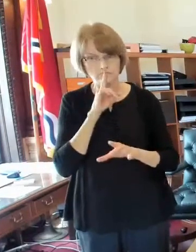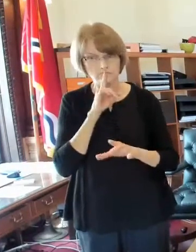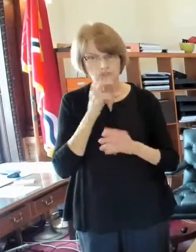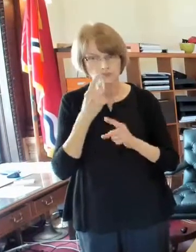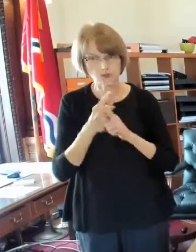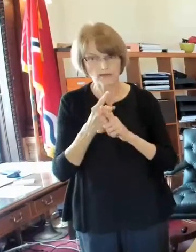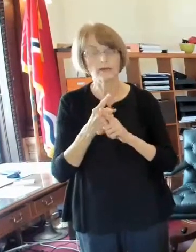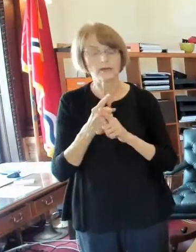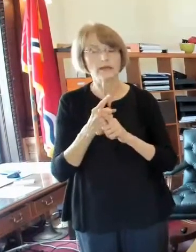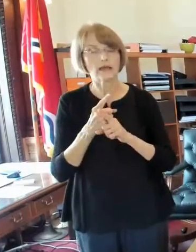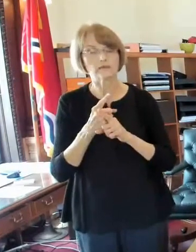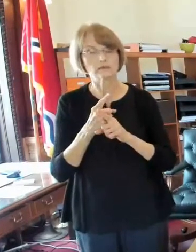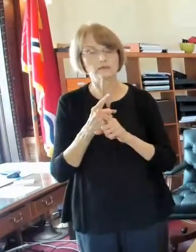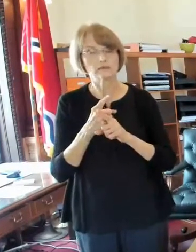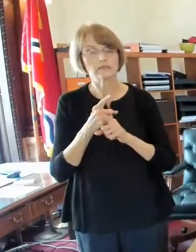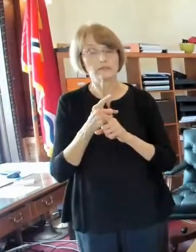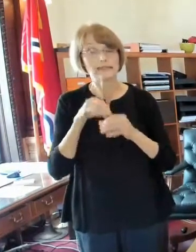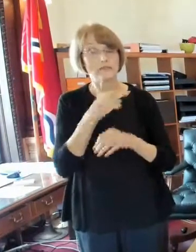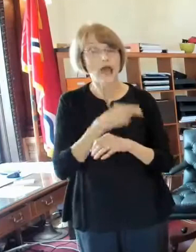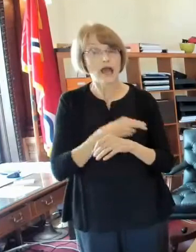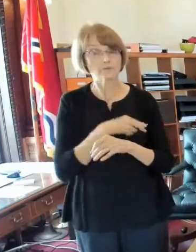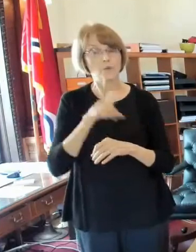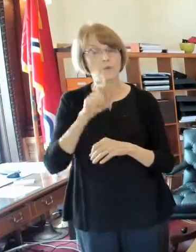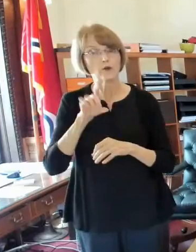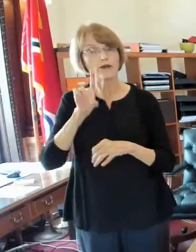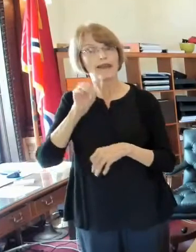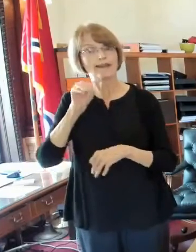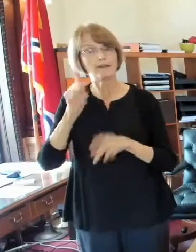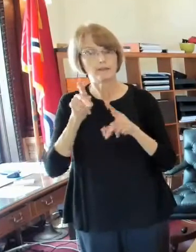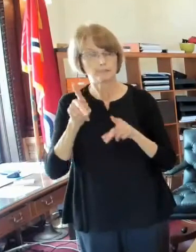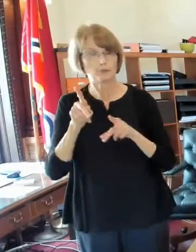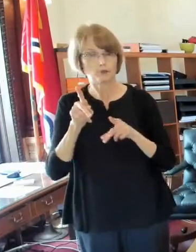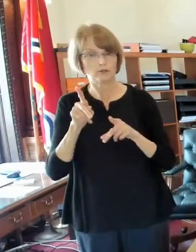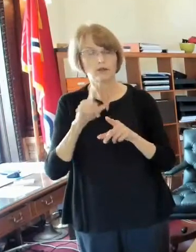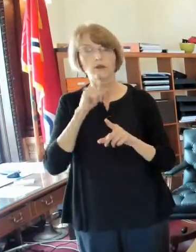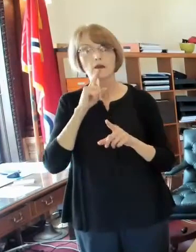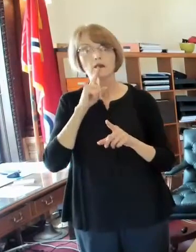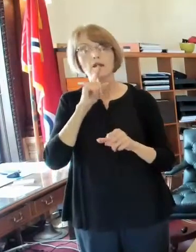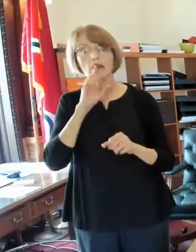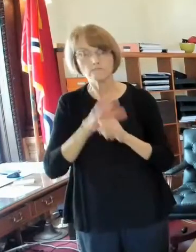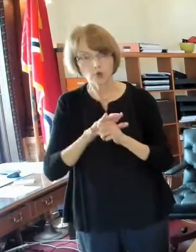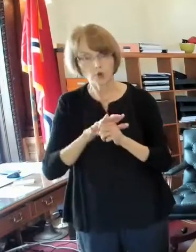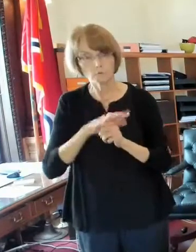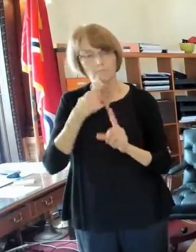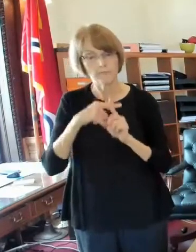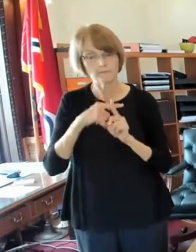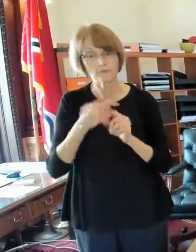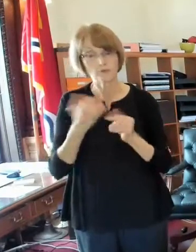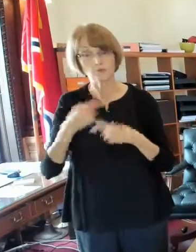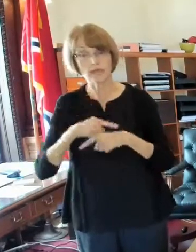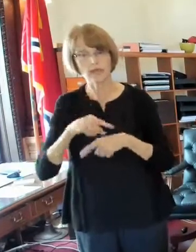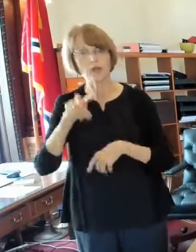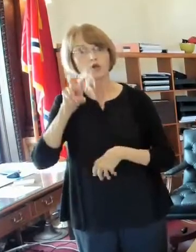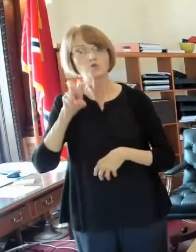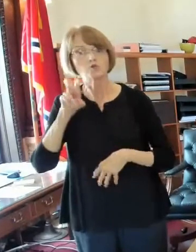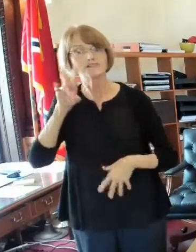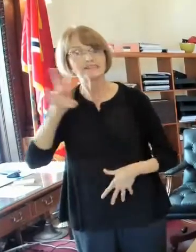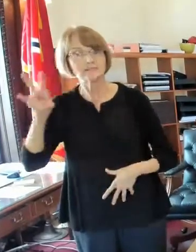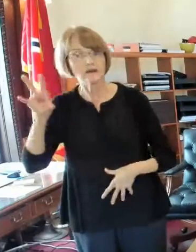here. Yep, 180 people in the hospital with confirmed COVID. Today we have 277.